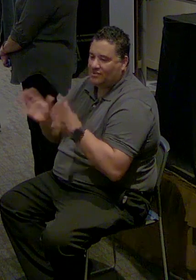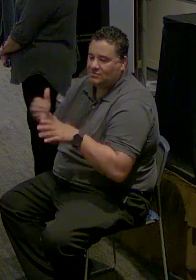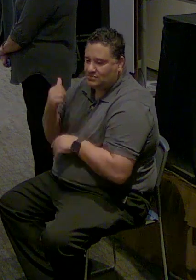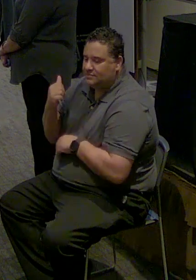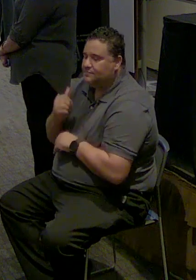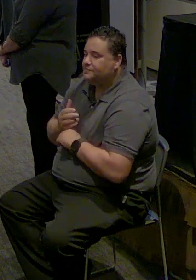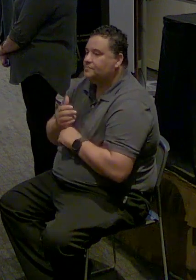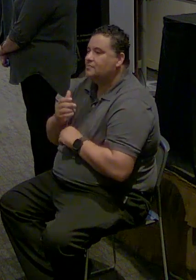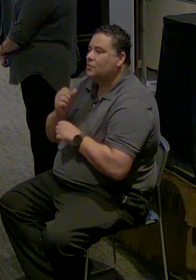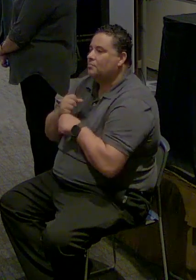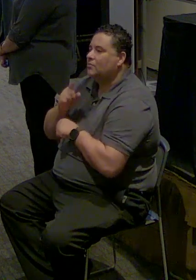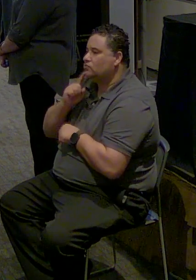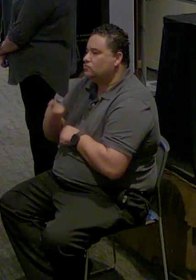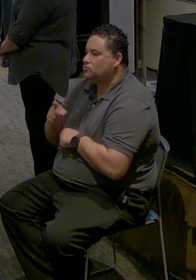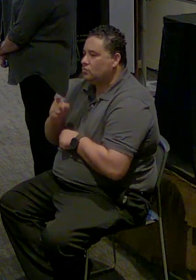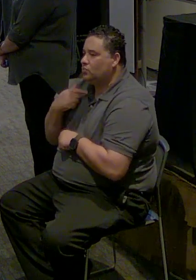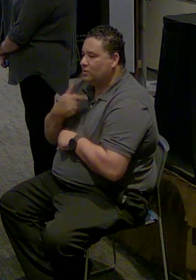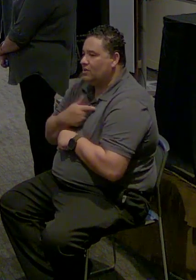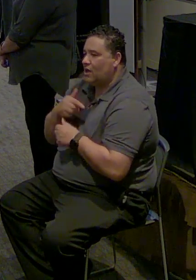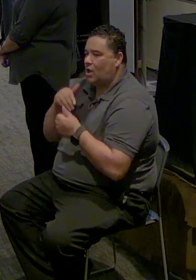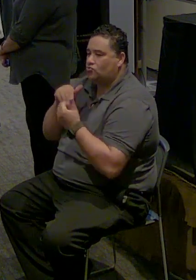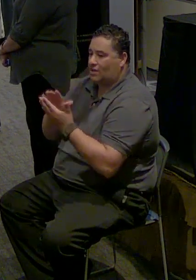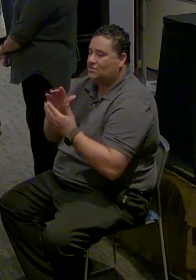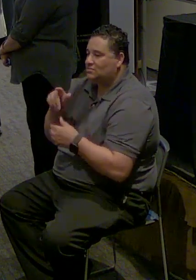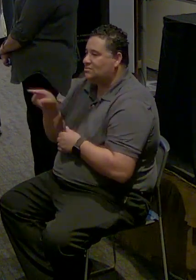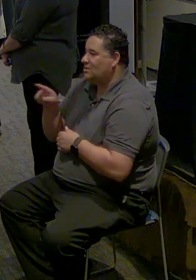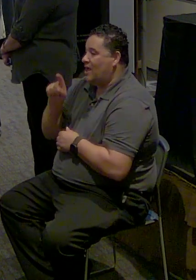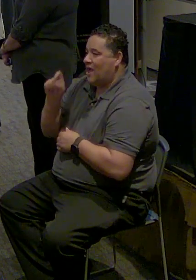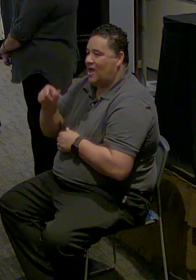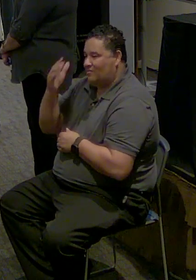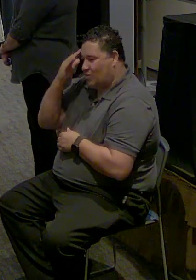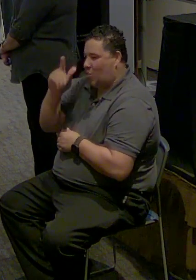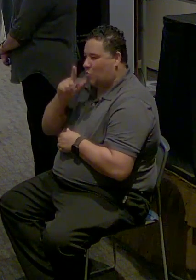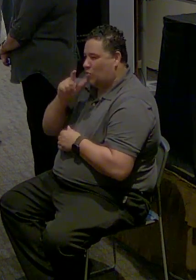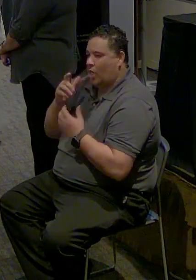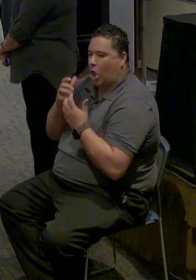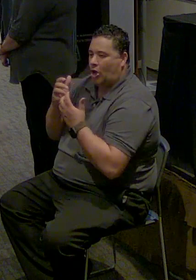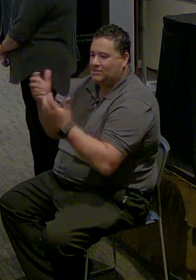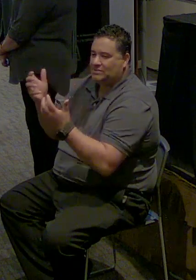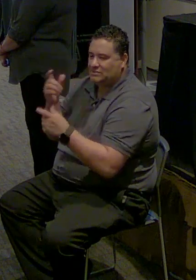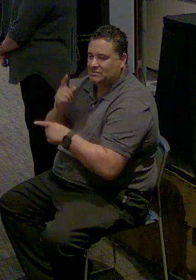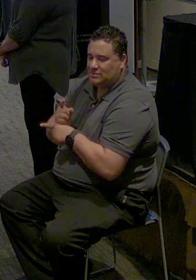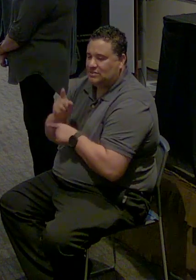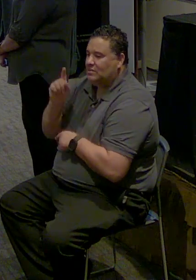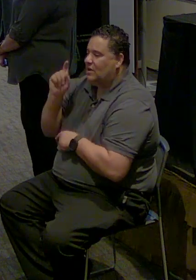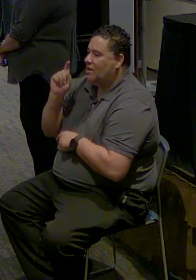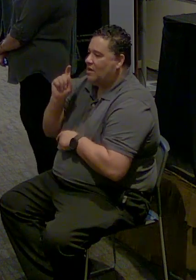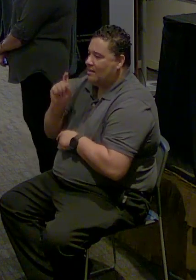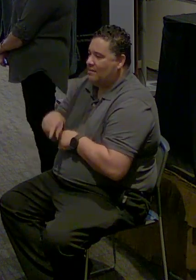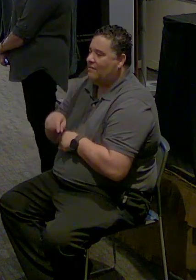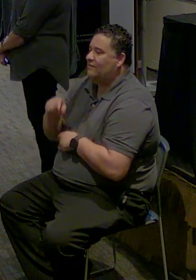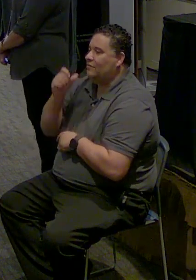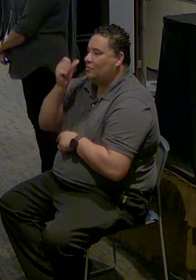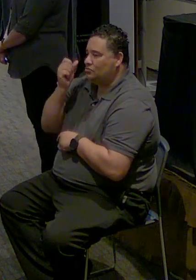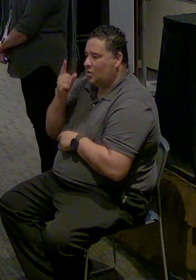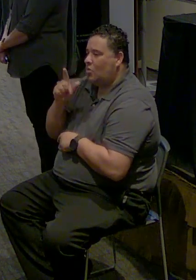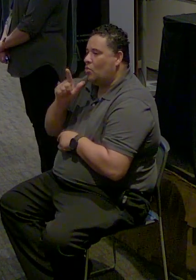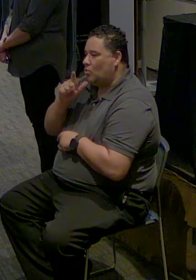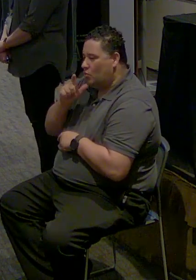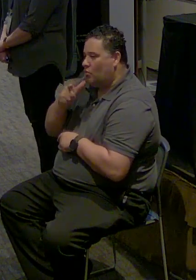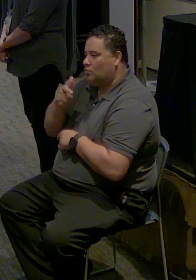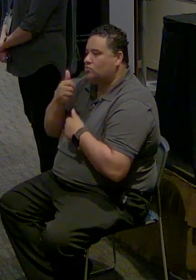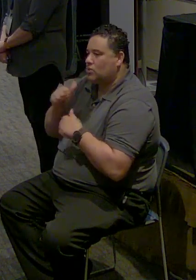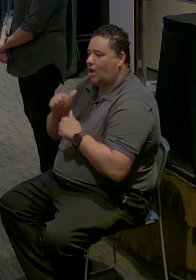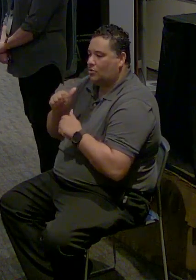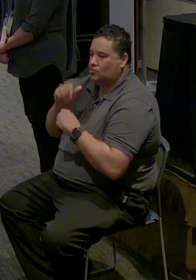but just wanted to make sure that we address that you have to know who your audience is, right? You have to understand who it is that you're